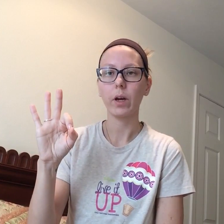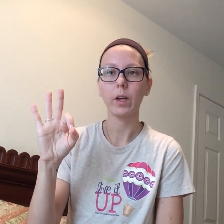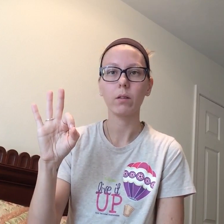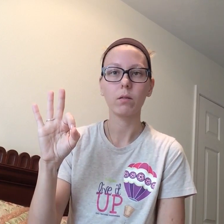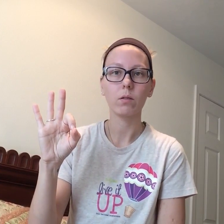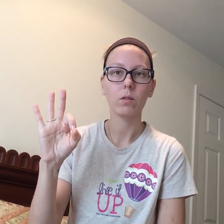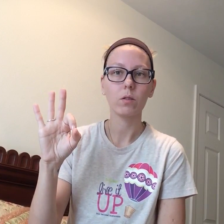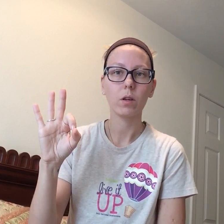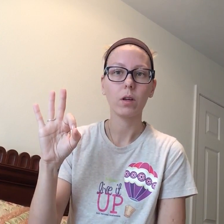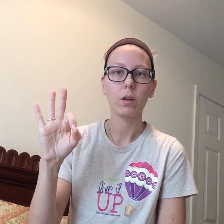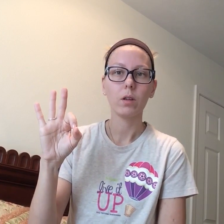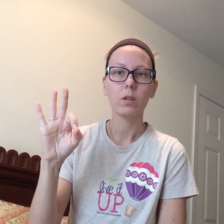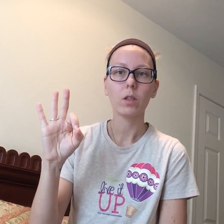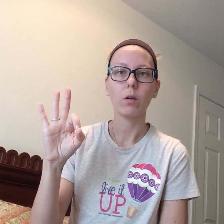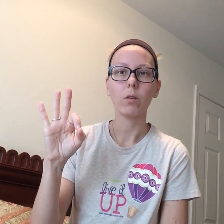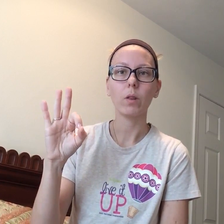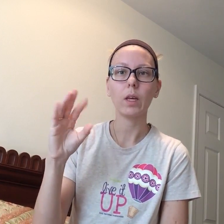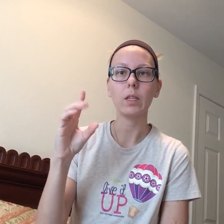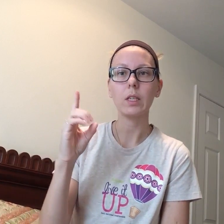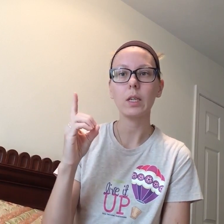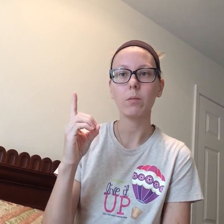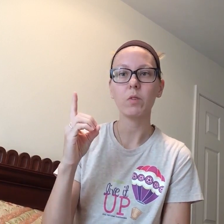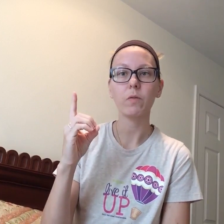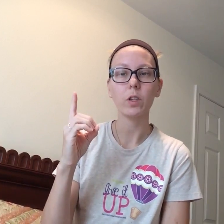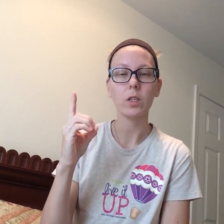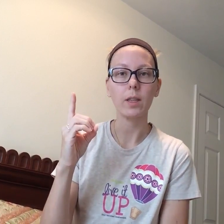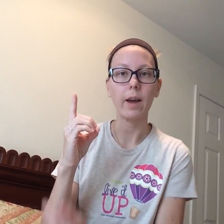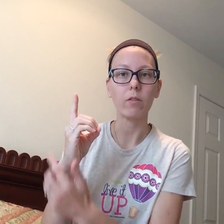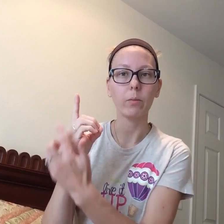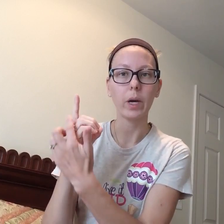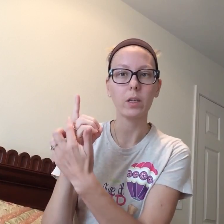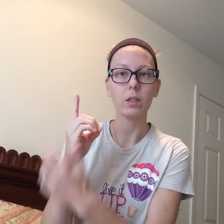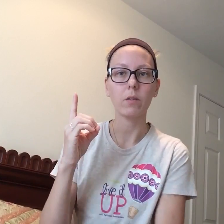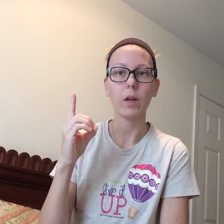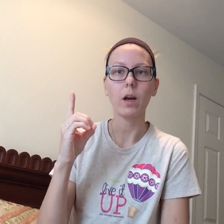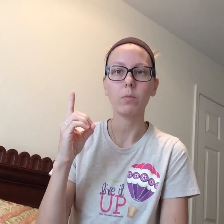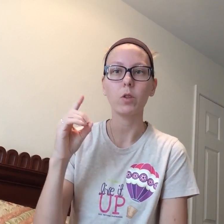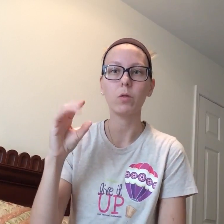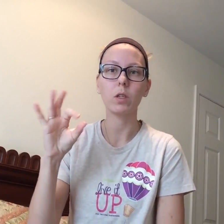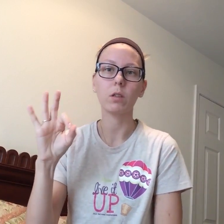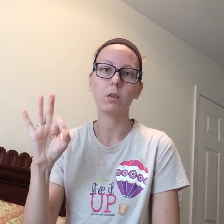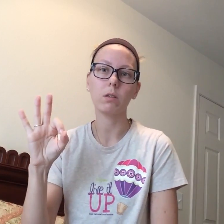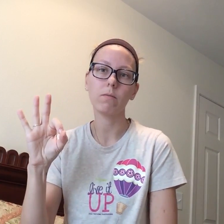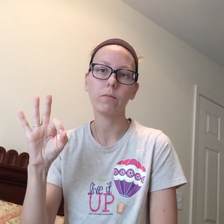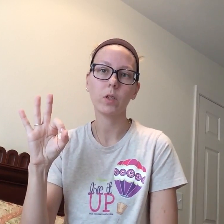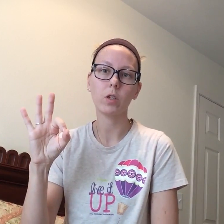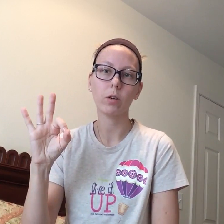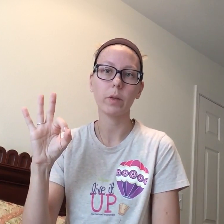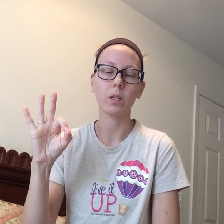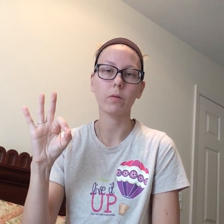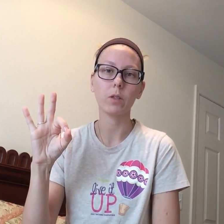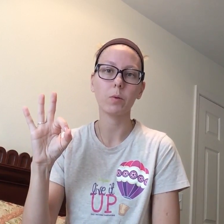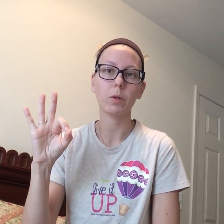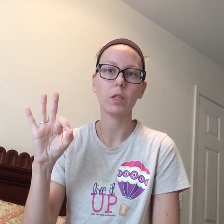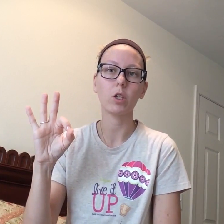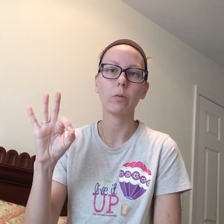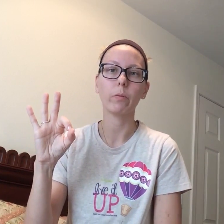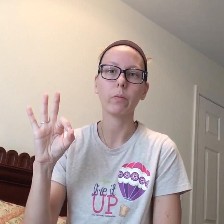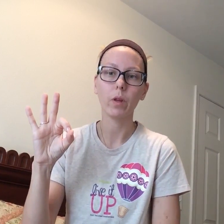okay? So you can think D comes first in the alphabet if that helps you to determine the difference between the two.